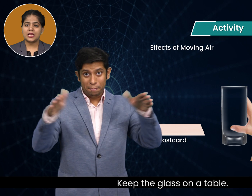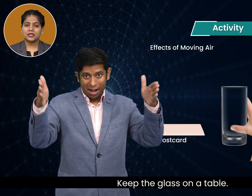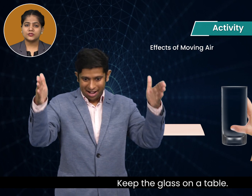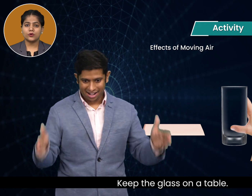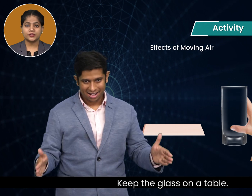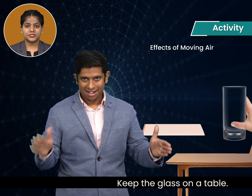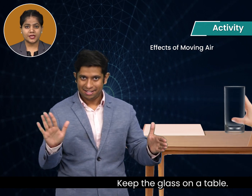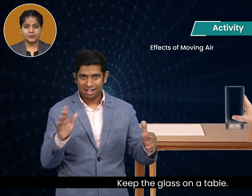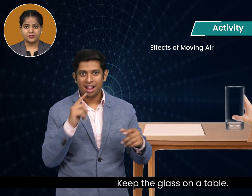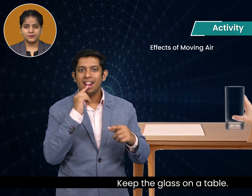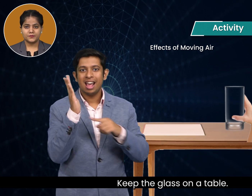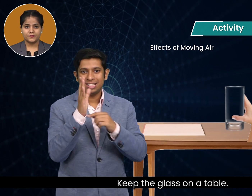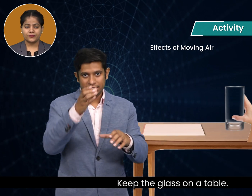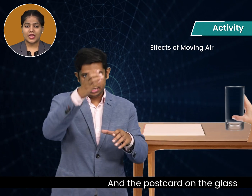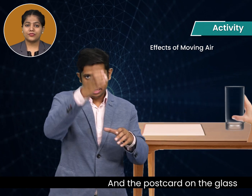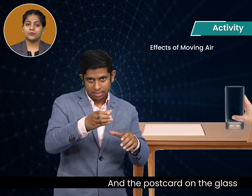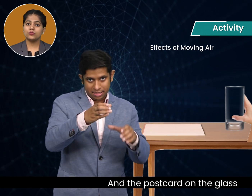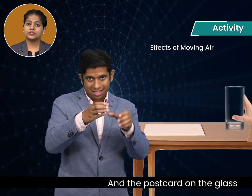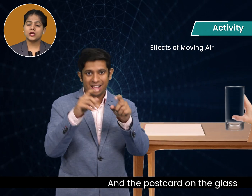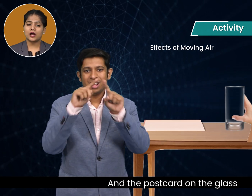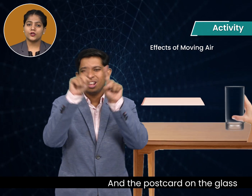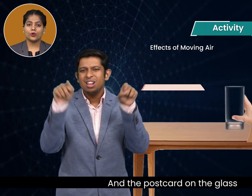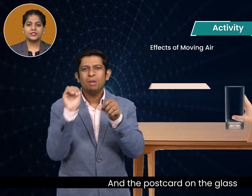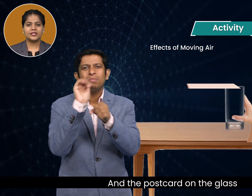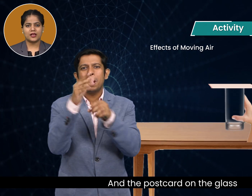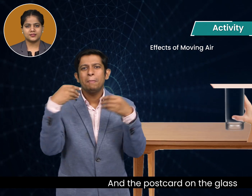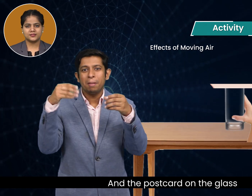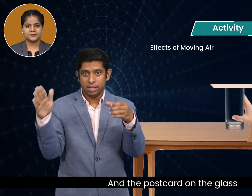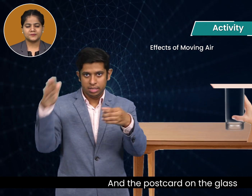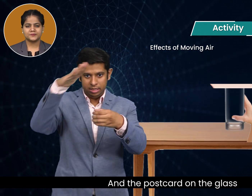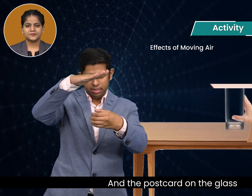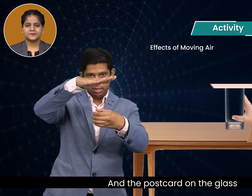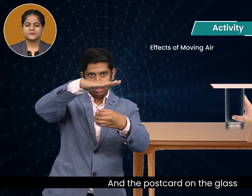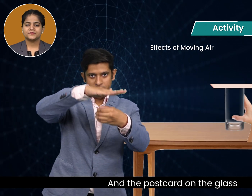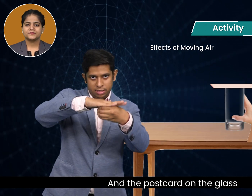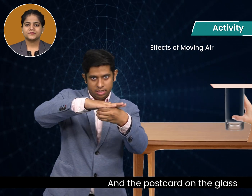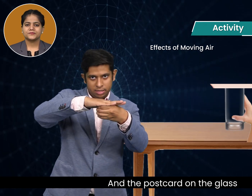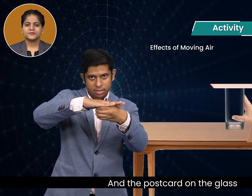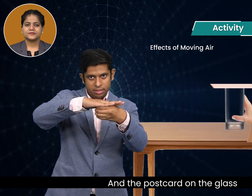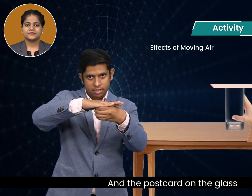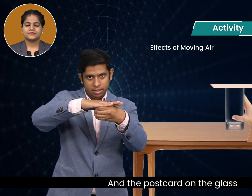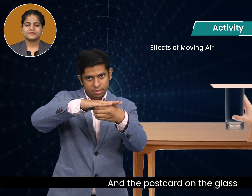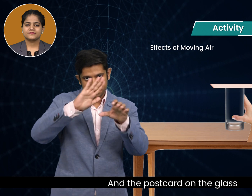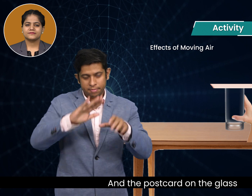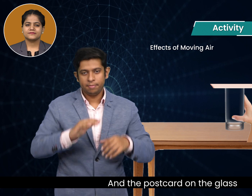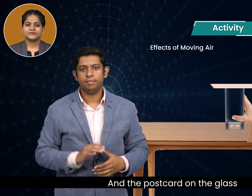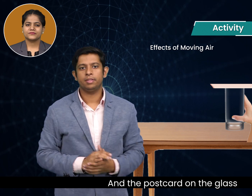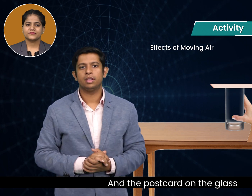Keep the glass on a table and the postcard on the glass.